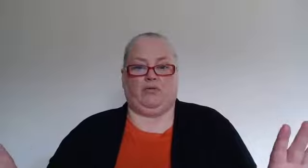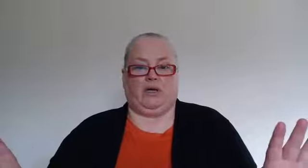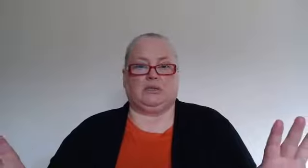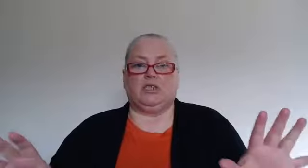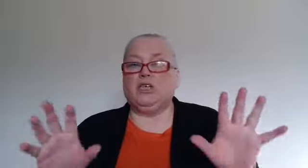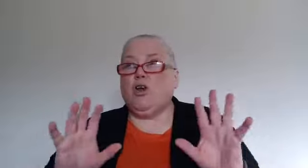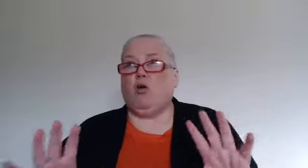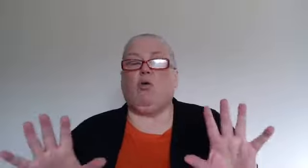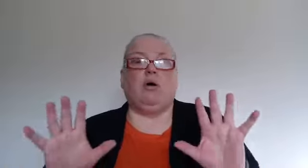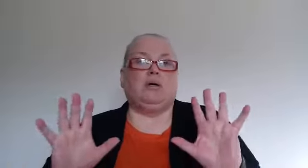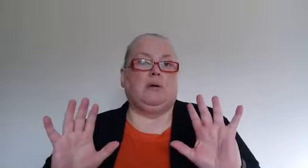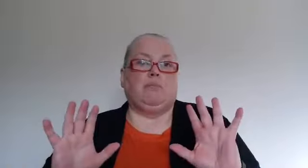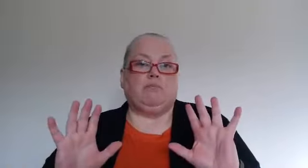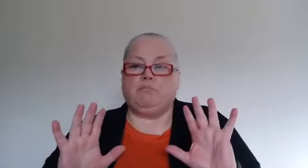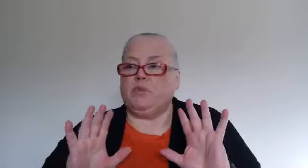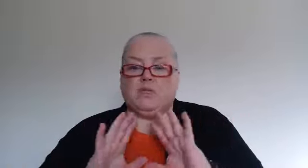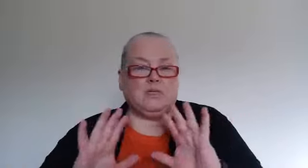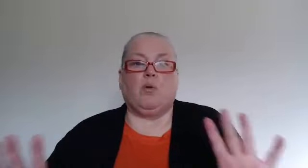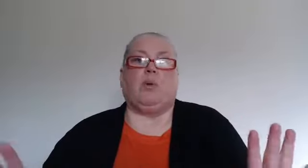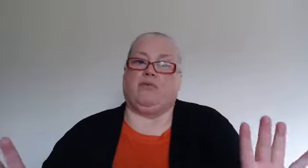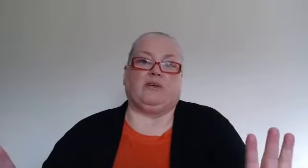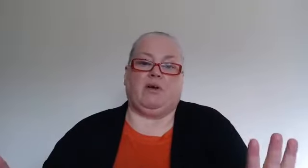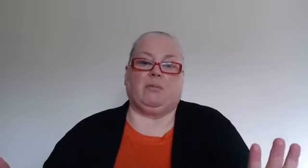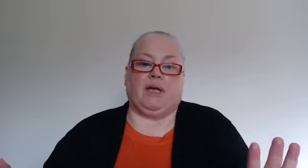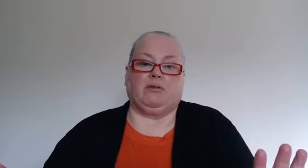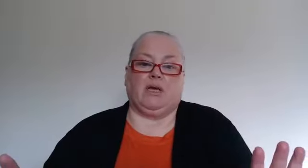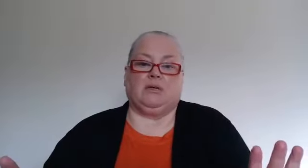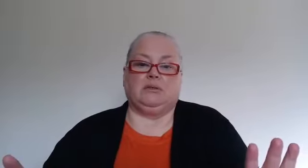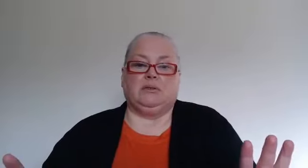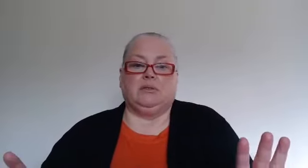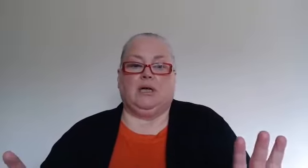perfect. There's no perfect family out there,